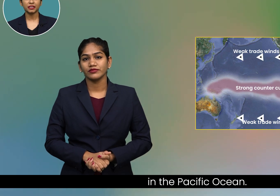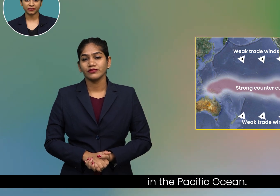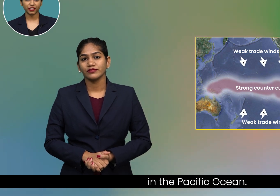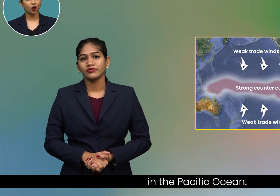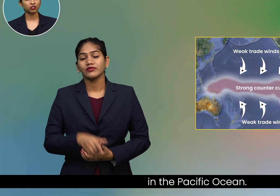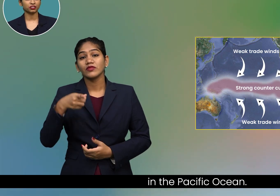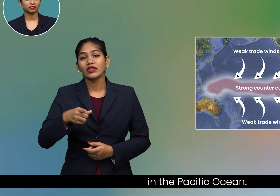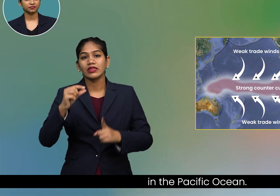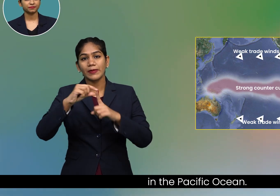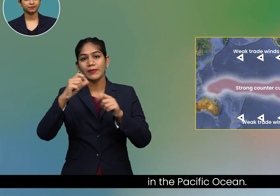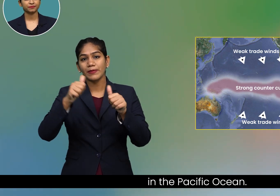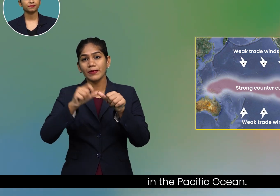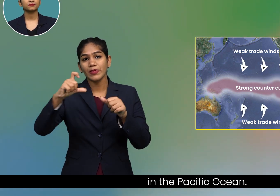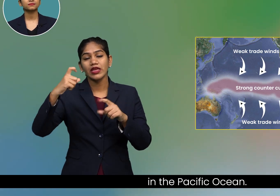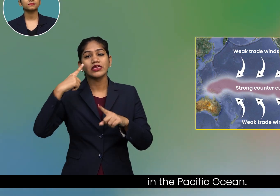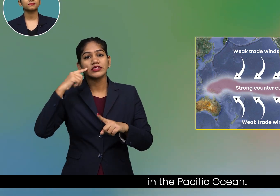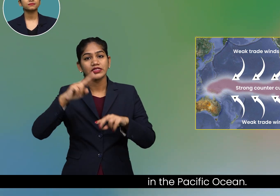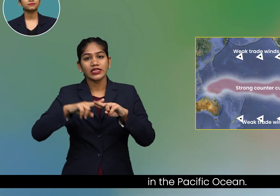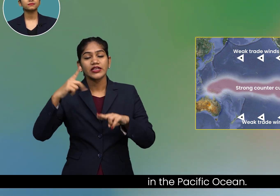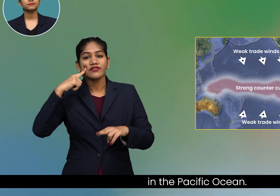in the Pacific Ocean.